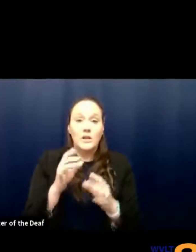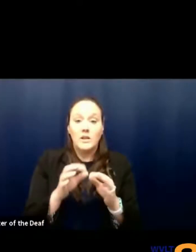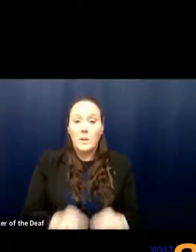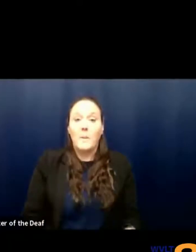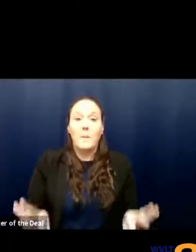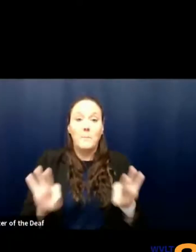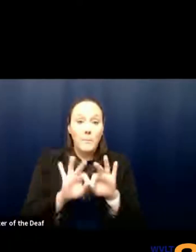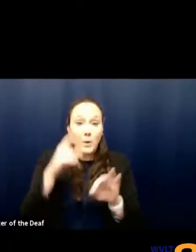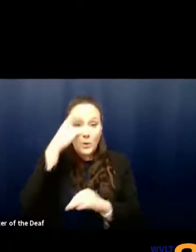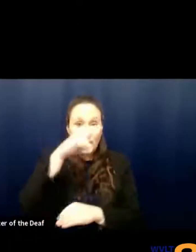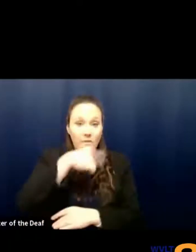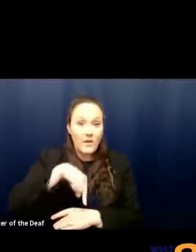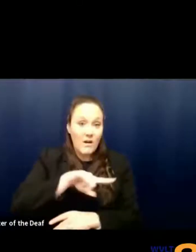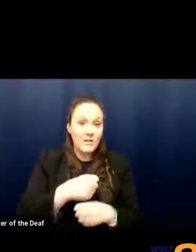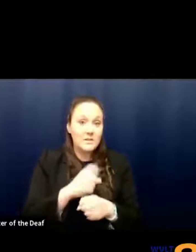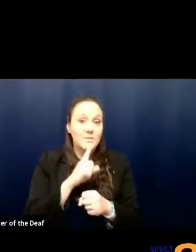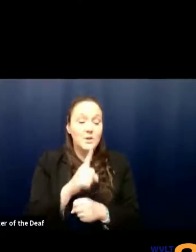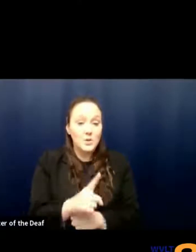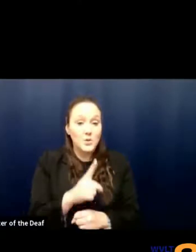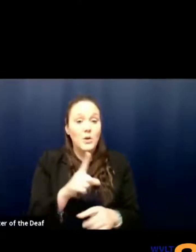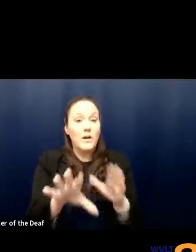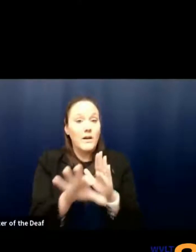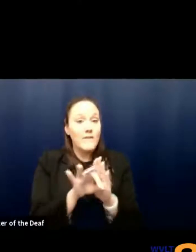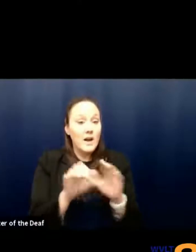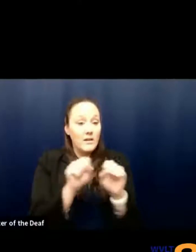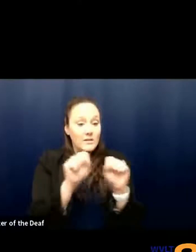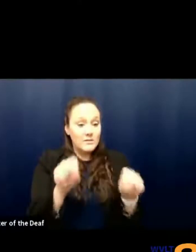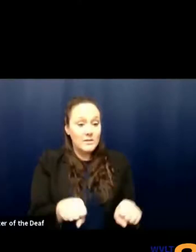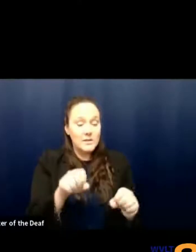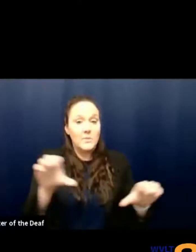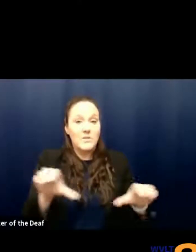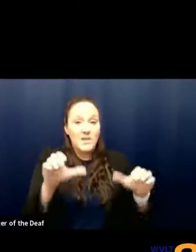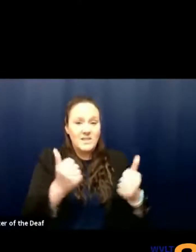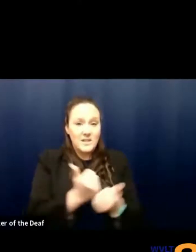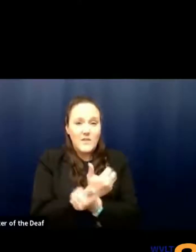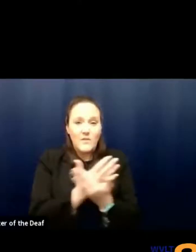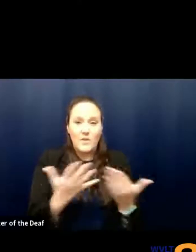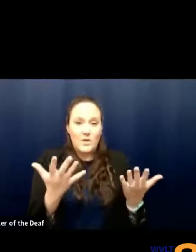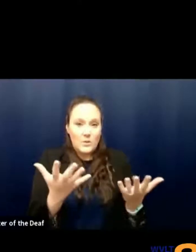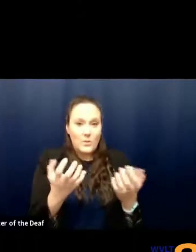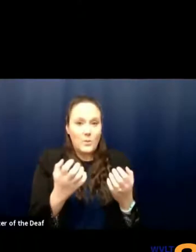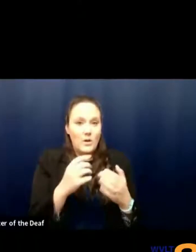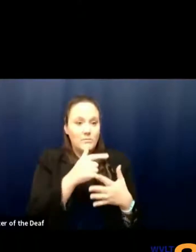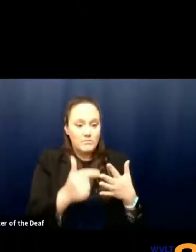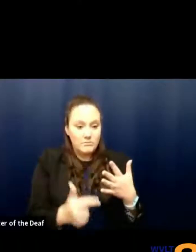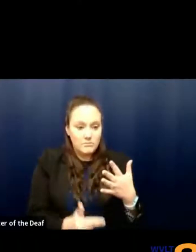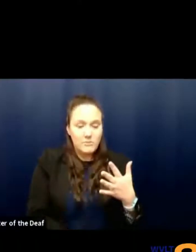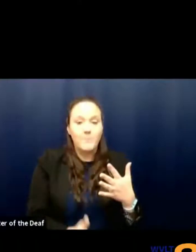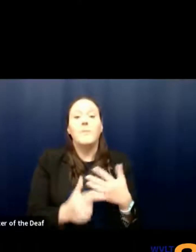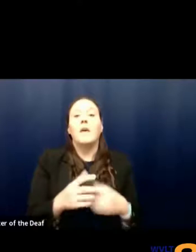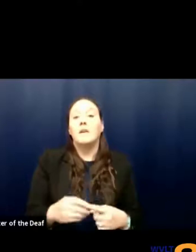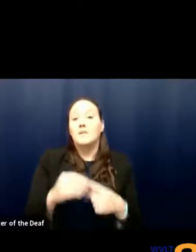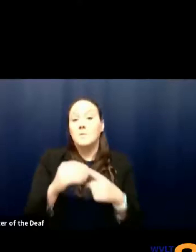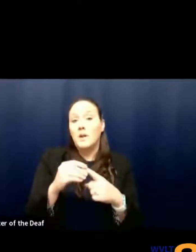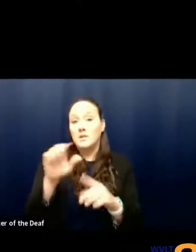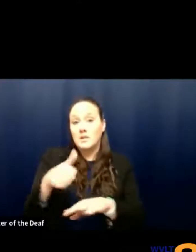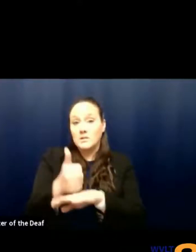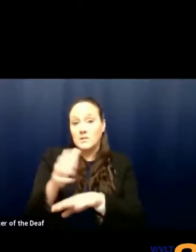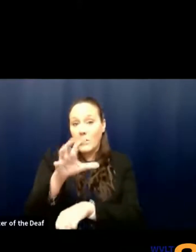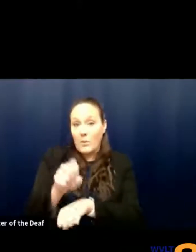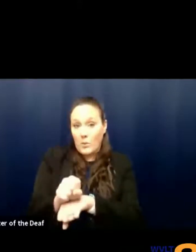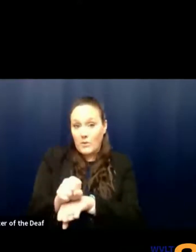that we found a system that can check all the boxes we need it to, especially when it comes to the automated scheduling of appointments. Our team